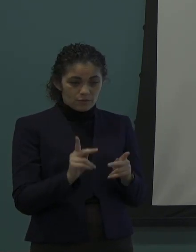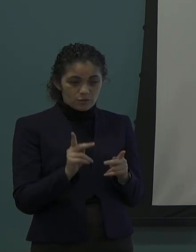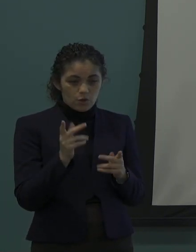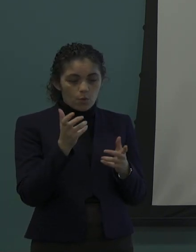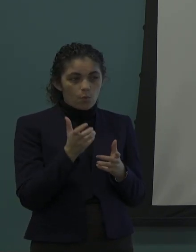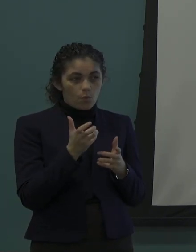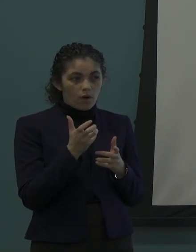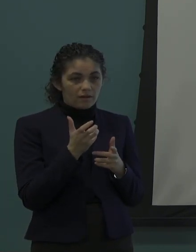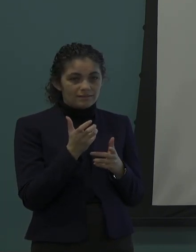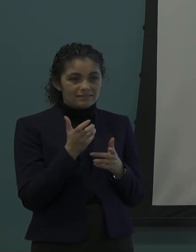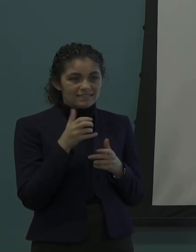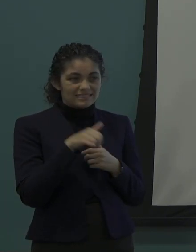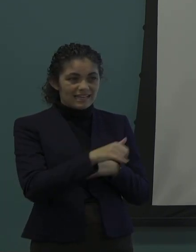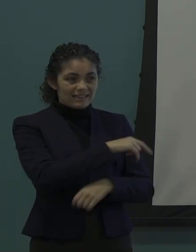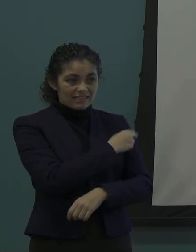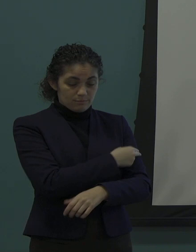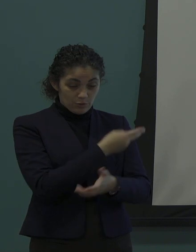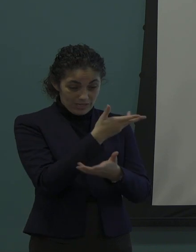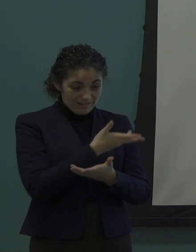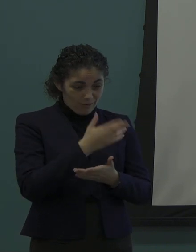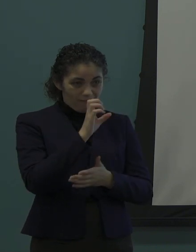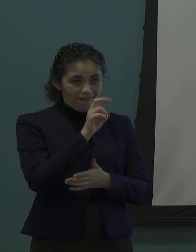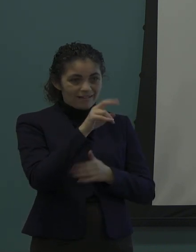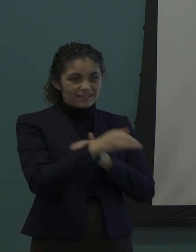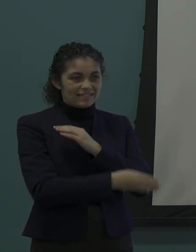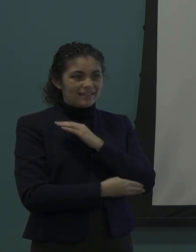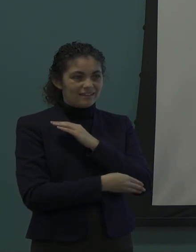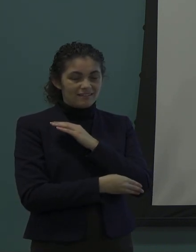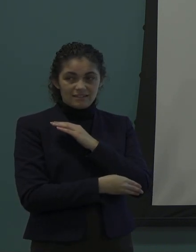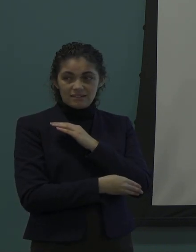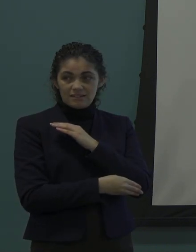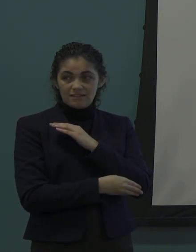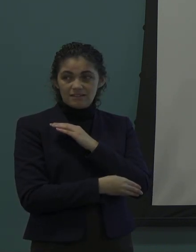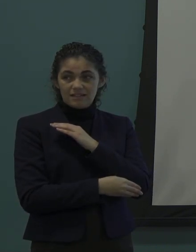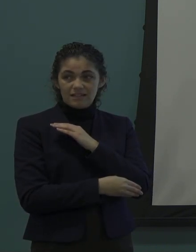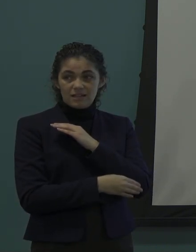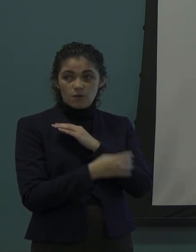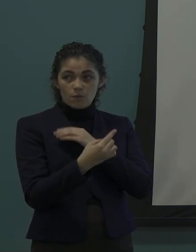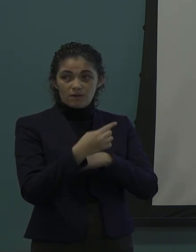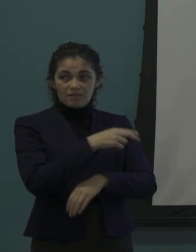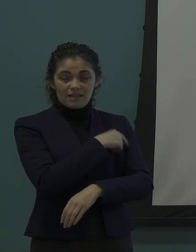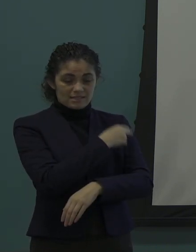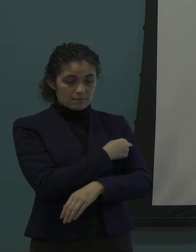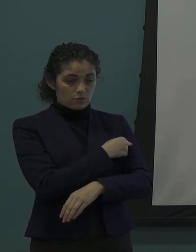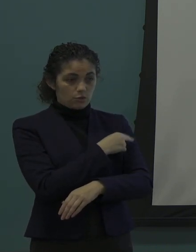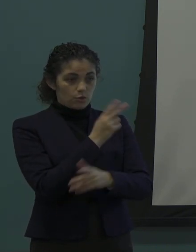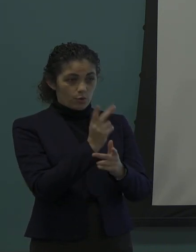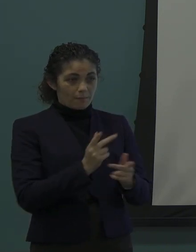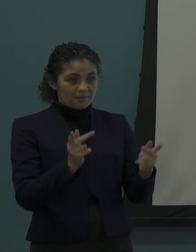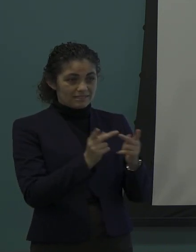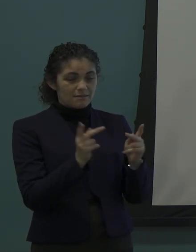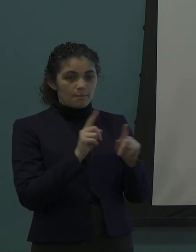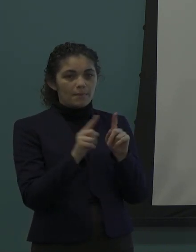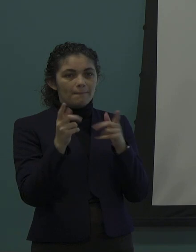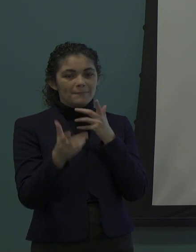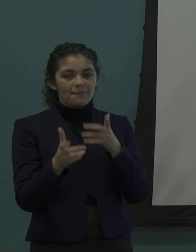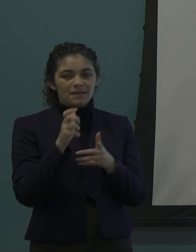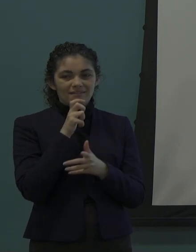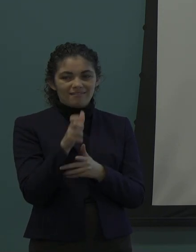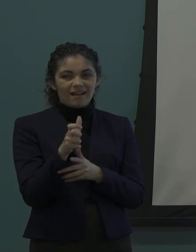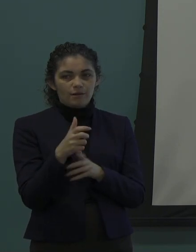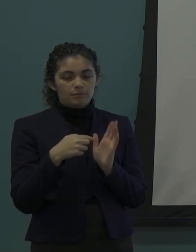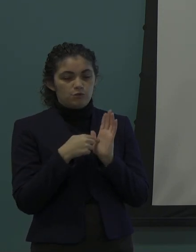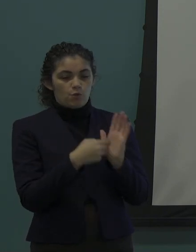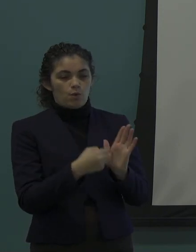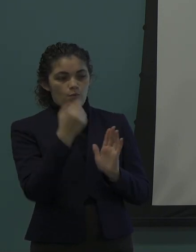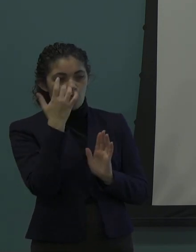seeking care here in Cuyahoga County in one of our tertiary or quaternary hospital care centers, but they may not be reflected